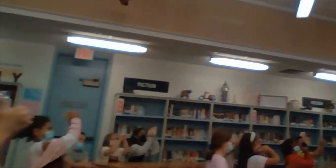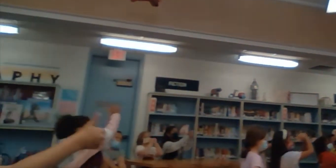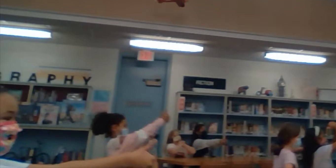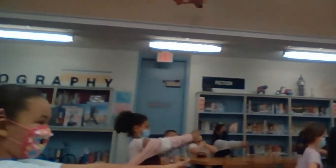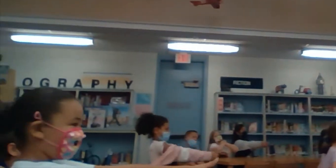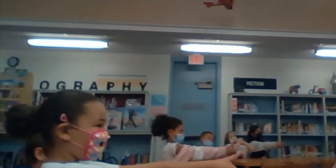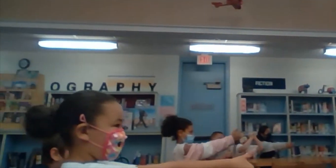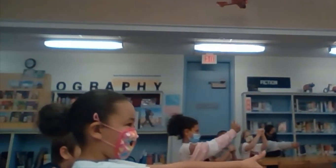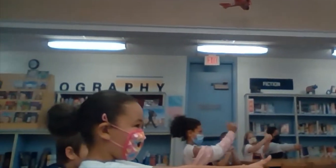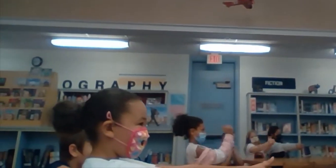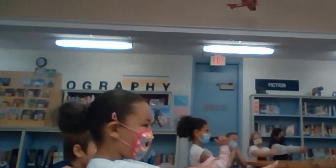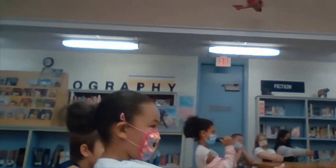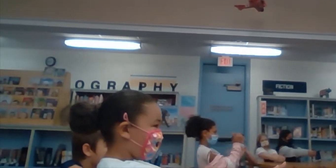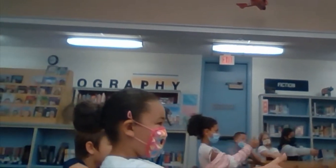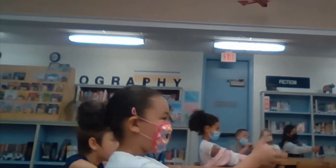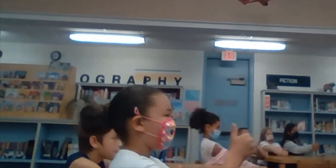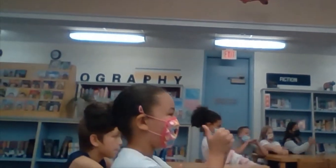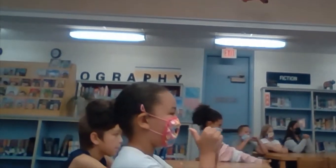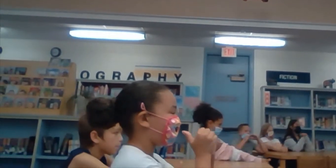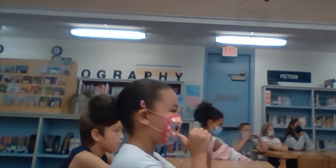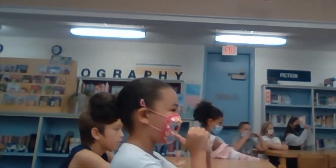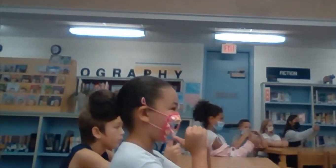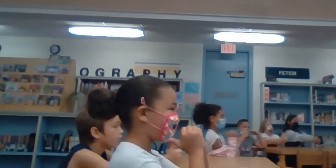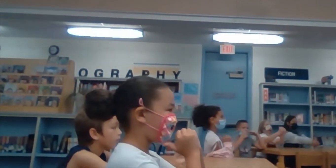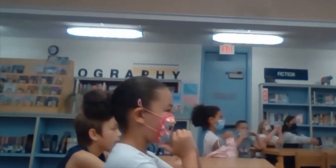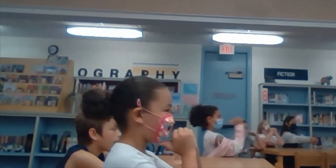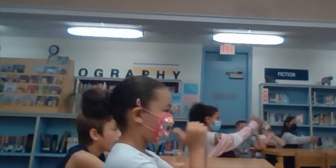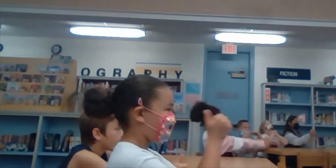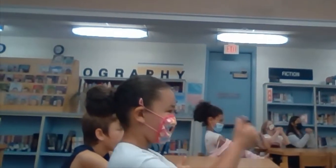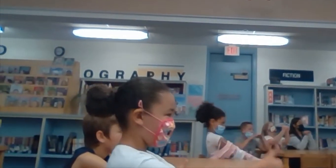people to the other person. How are you? How are you?